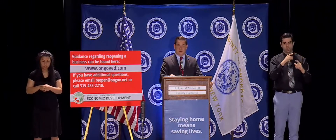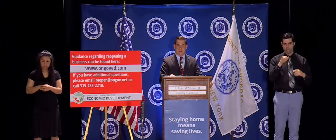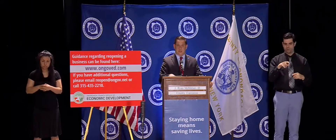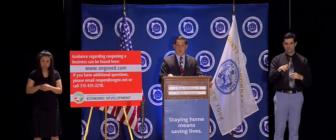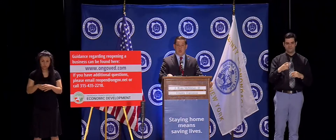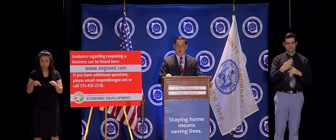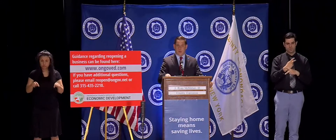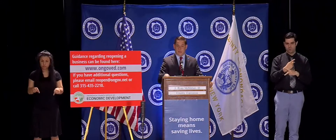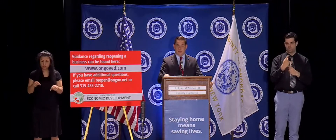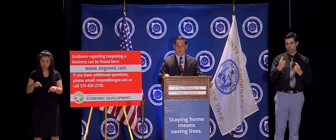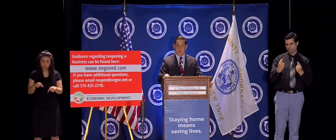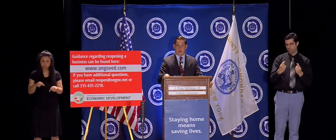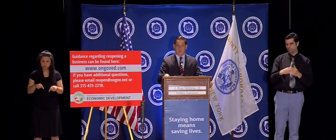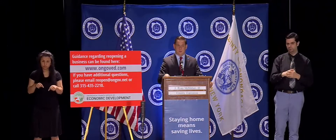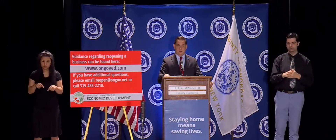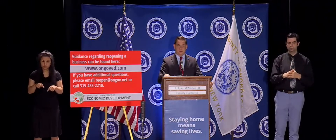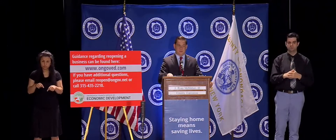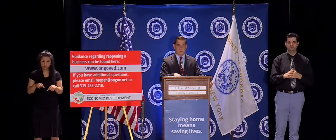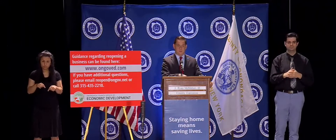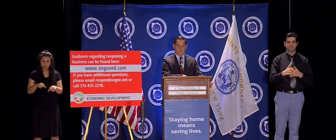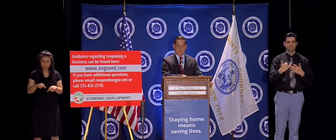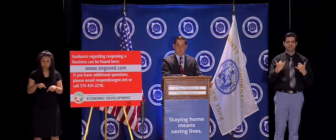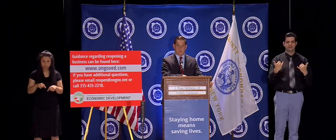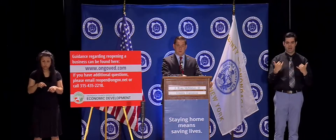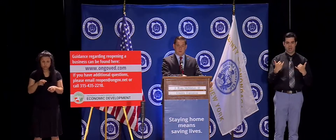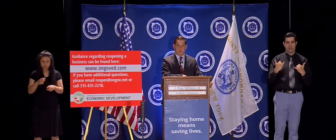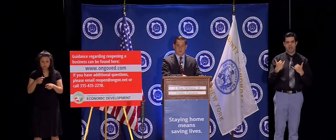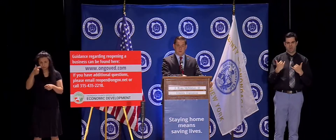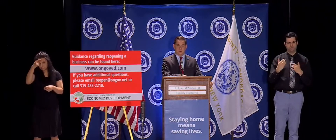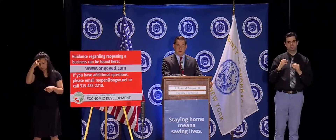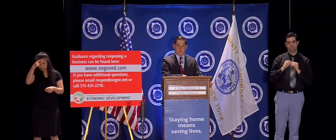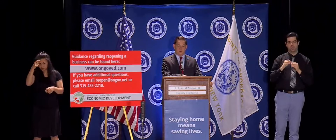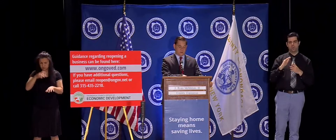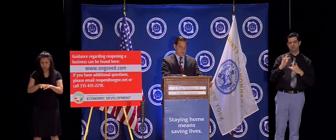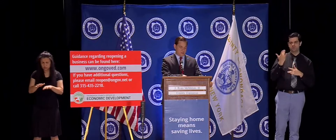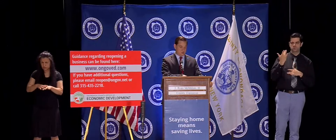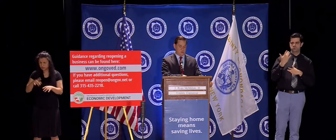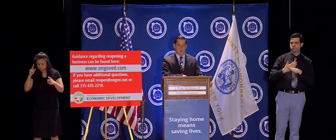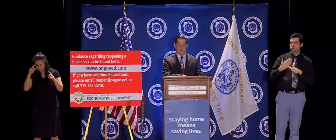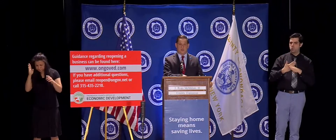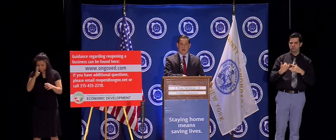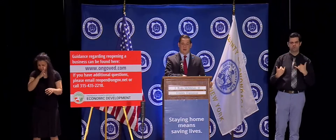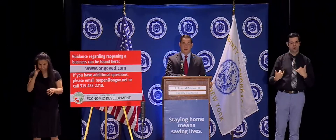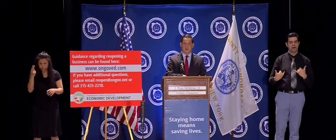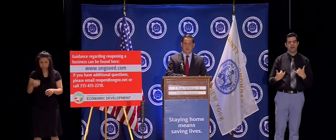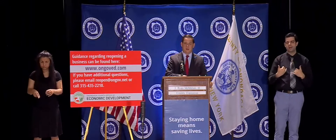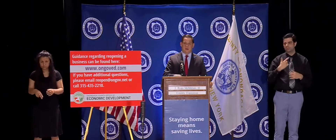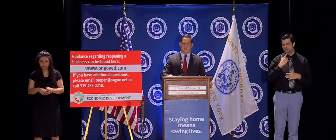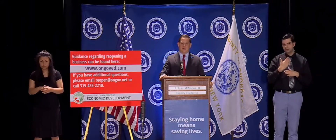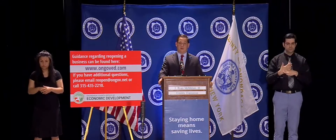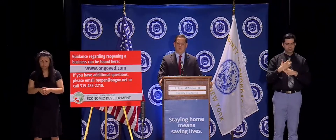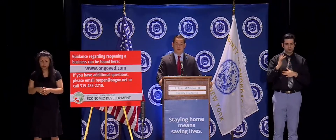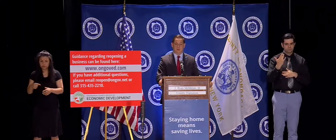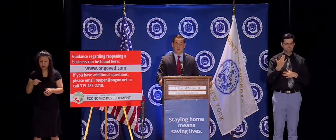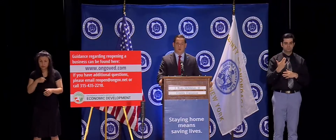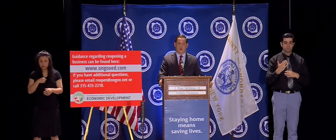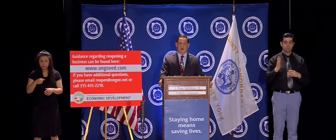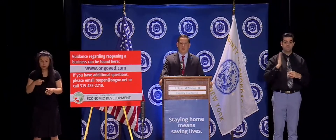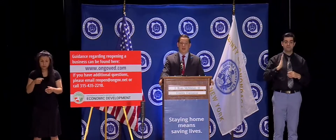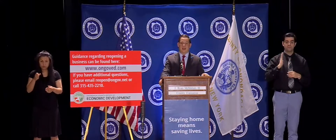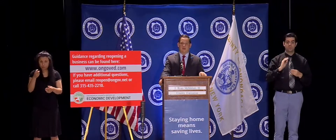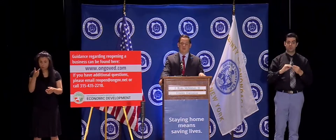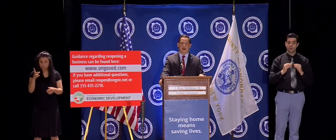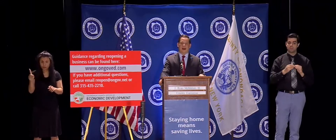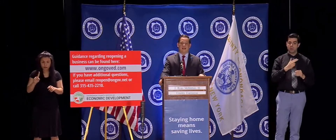this is kind of like annoying because it really takes what was good data and throws it out the